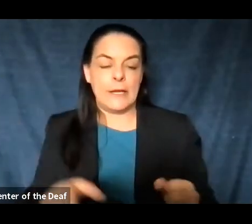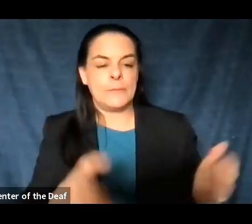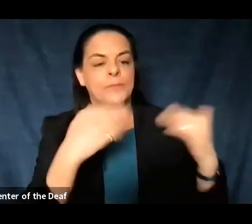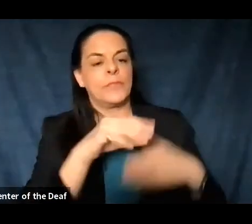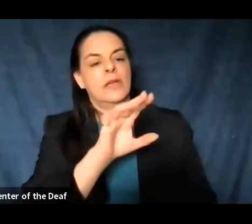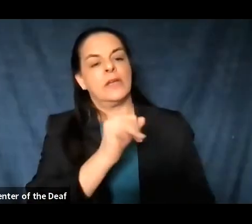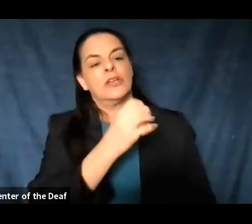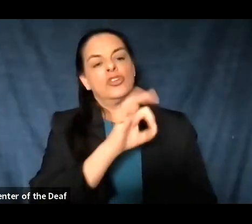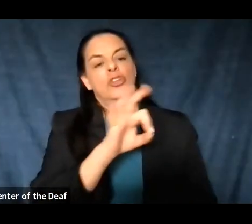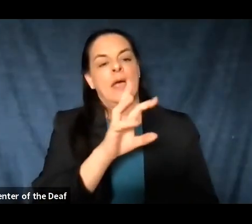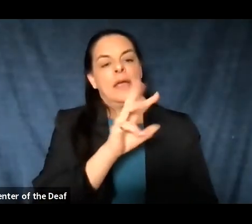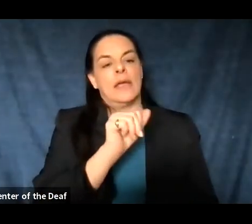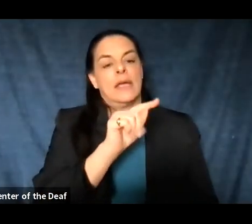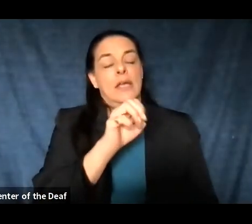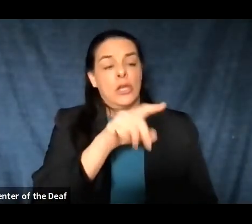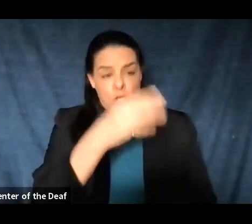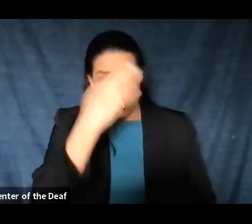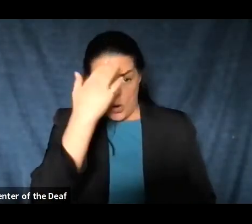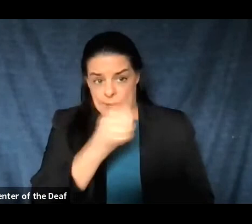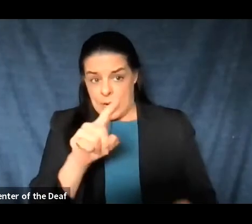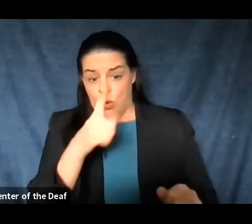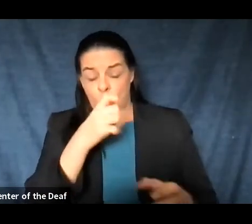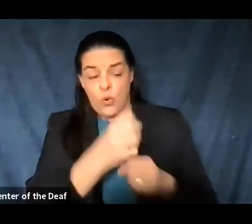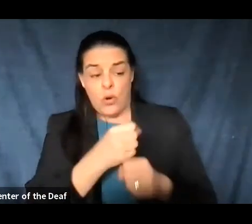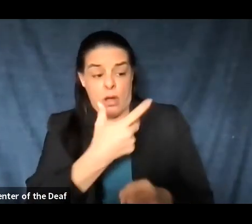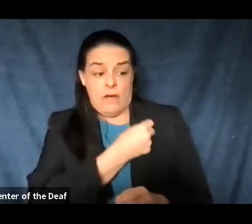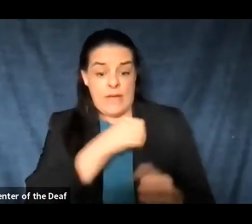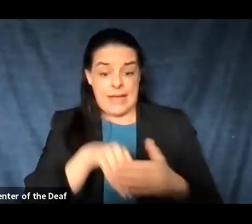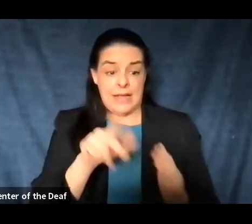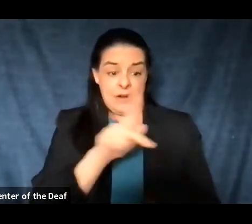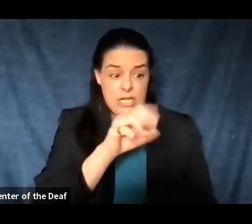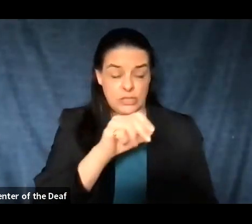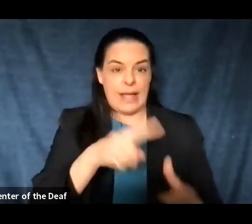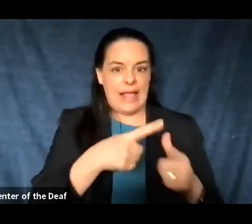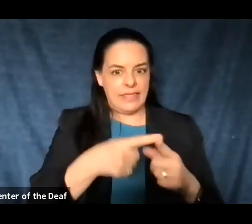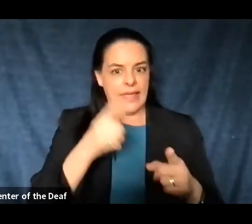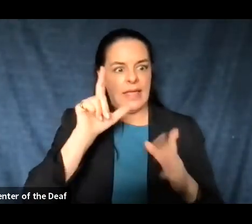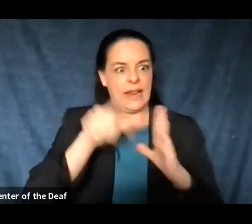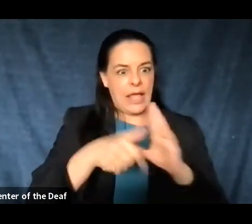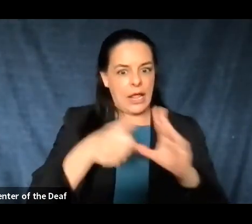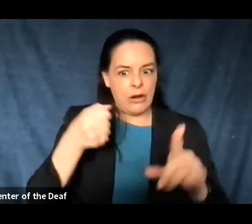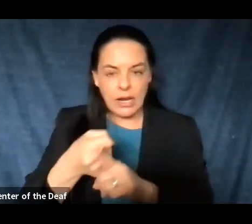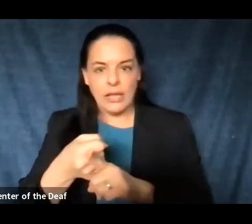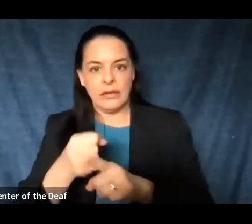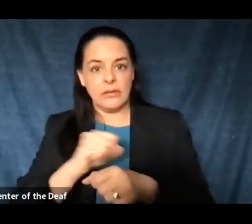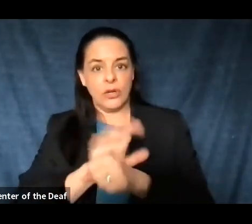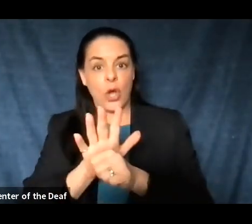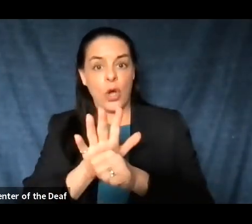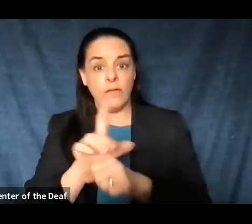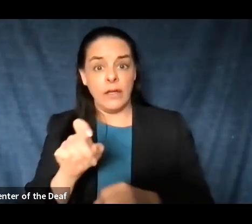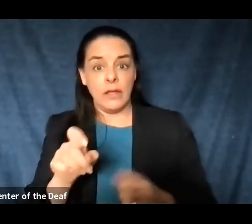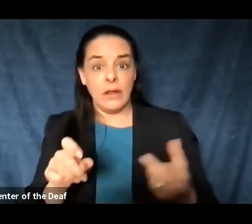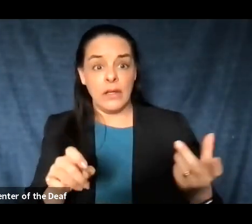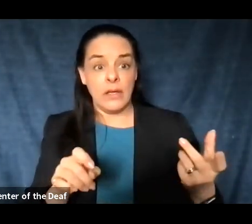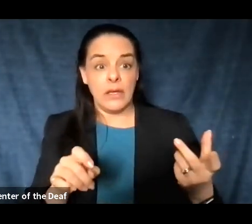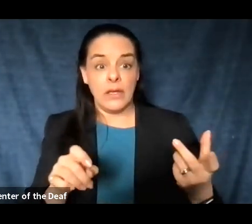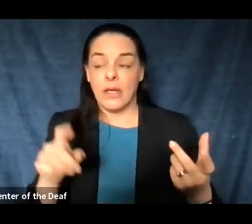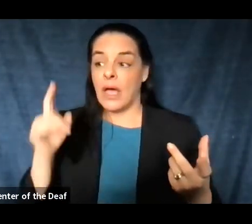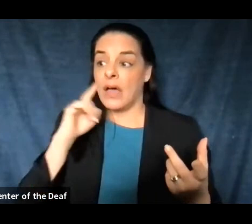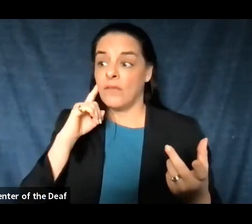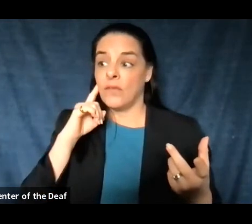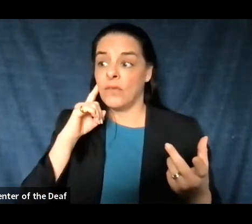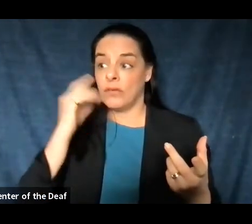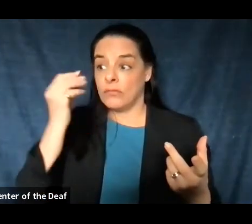of anyone who has gotten the vaccine in Knox County and then come down with COVID-19? I'm being told yes.